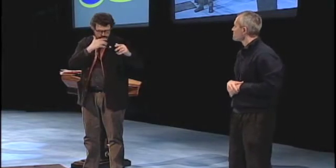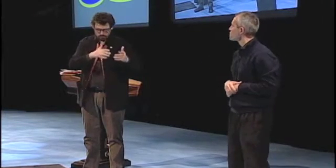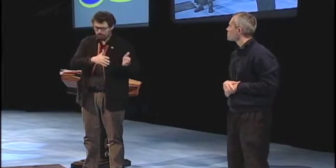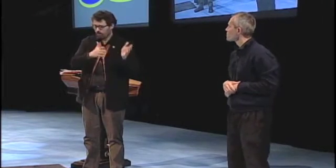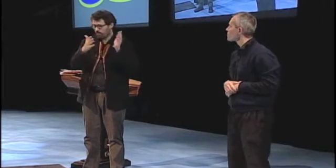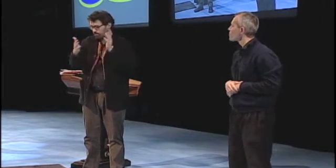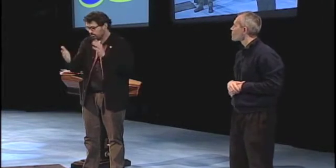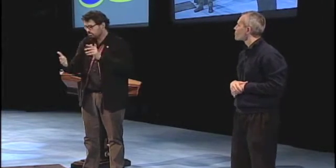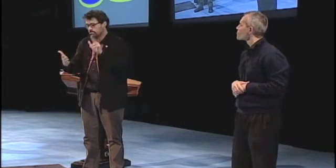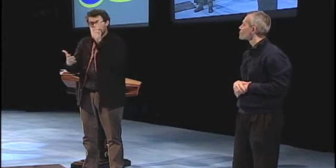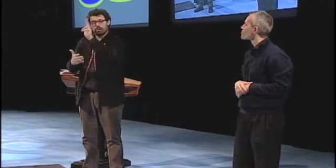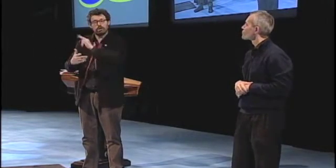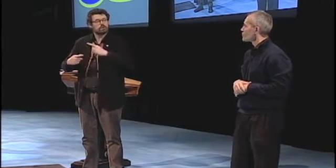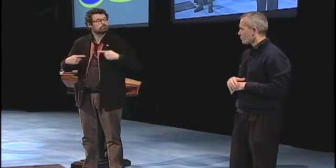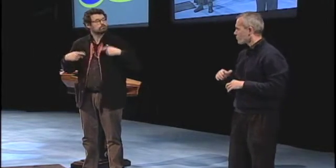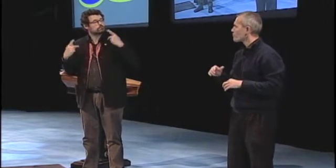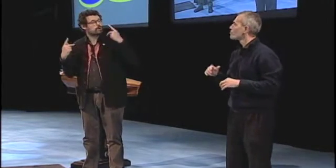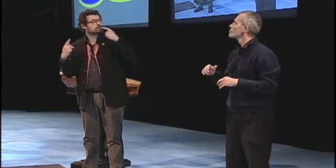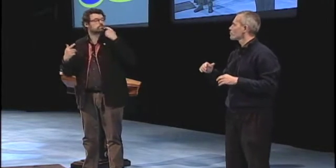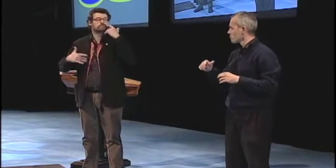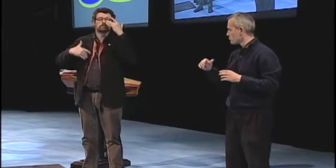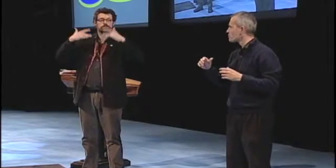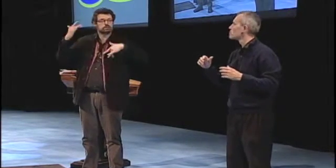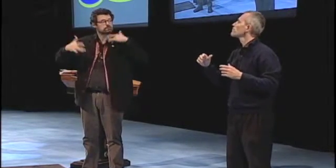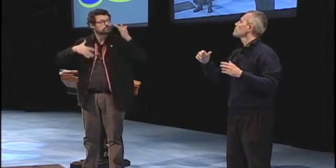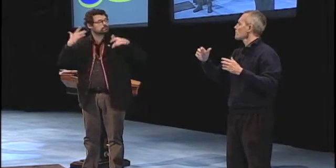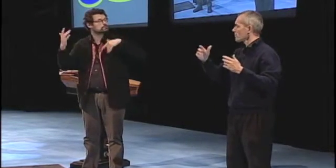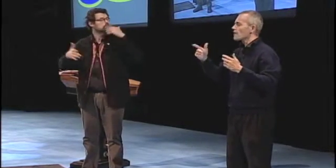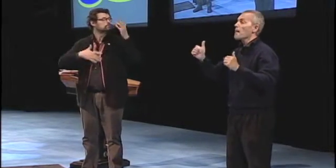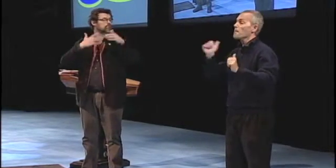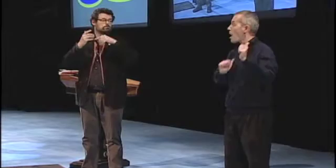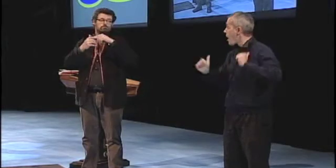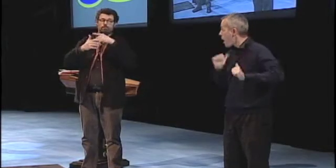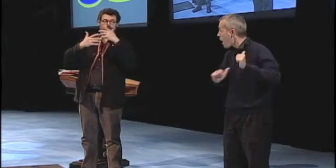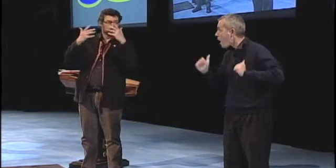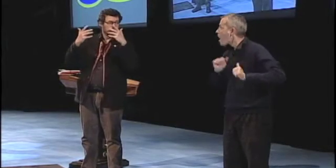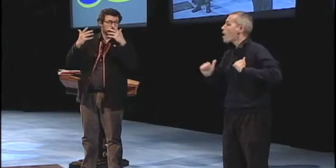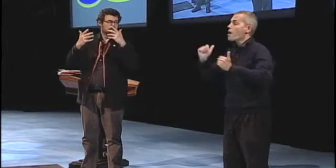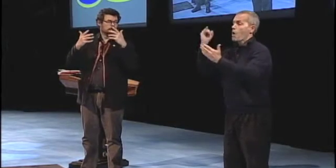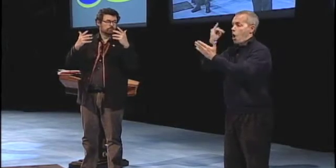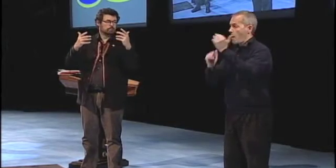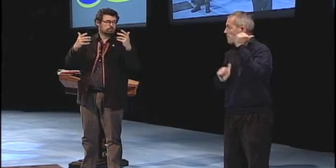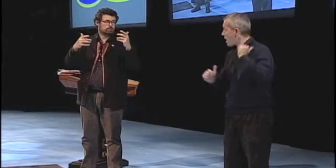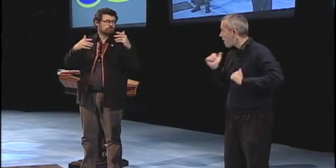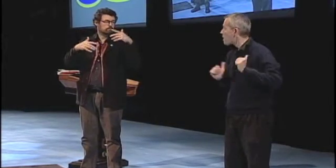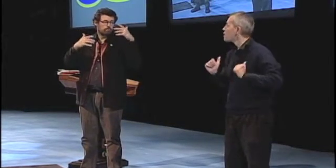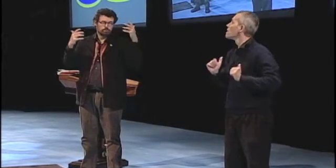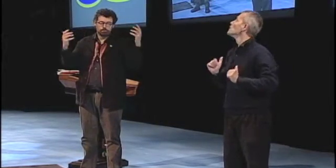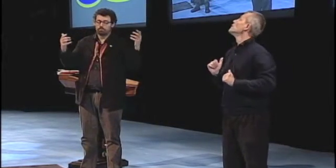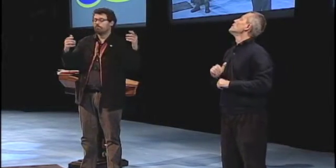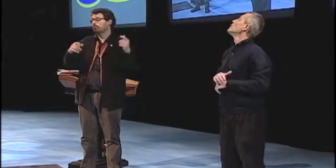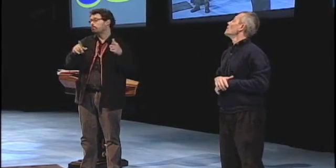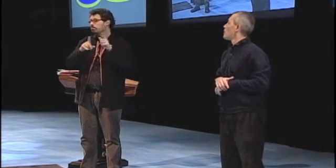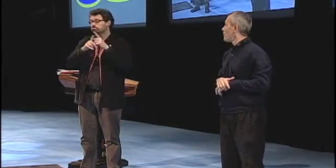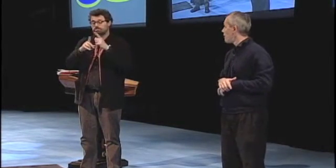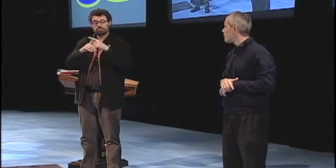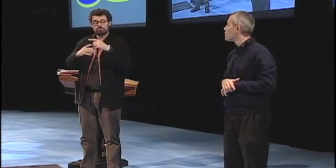aspects: music, multimedia, visual, theatrical arts,